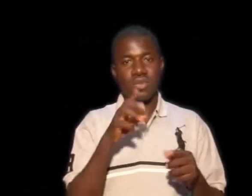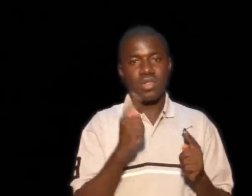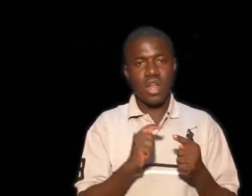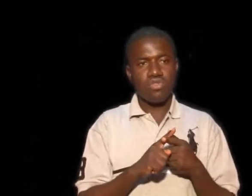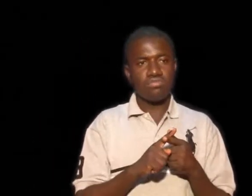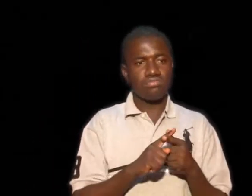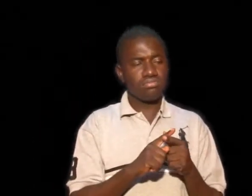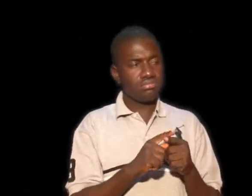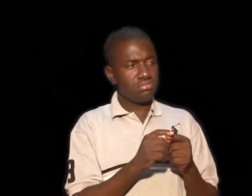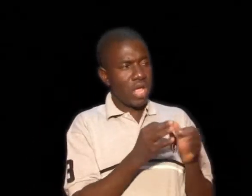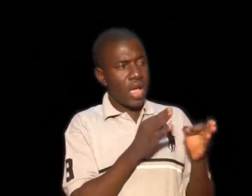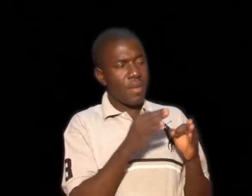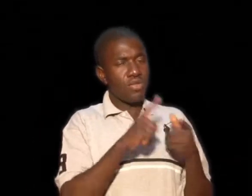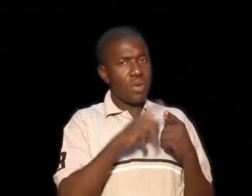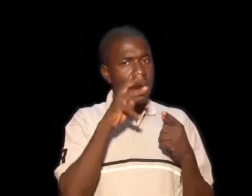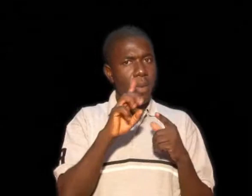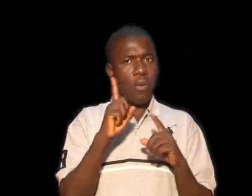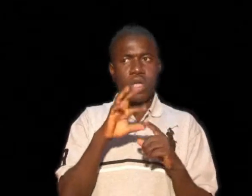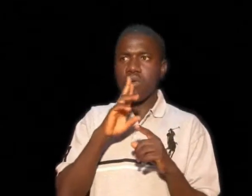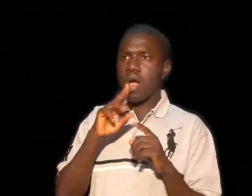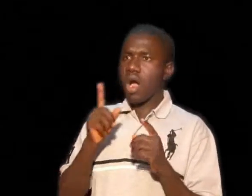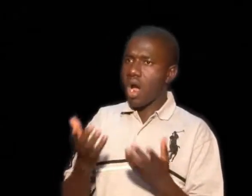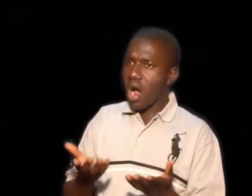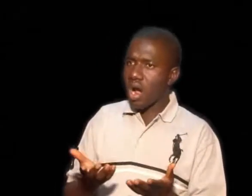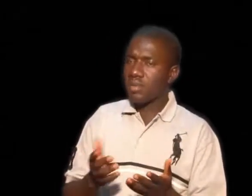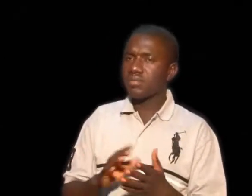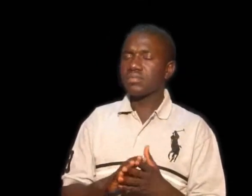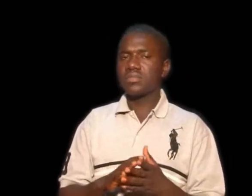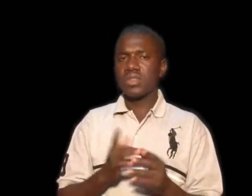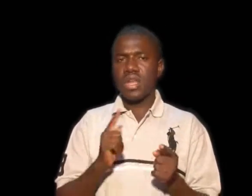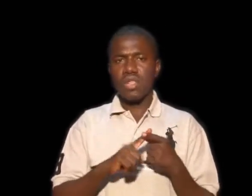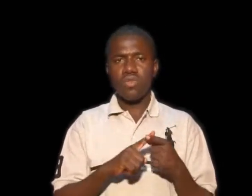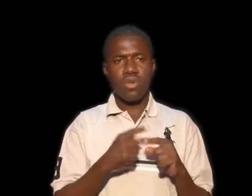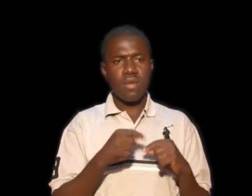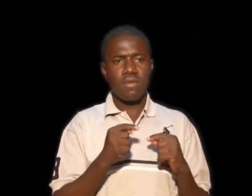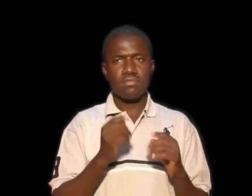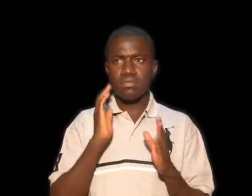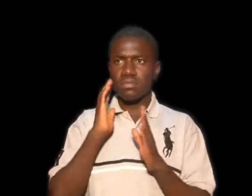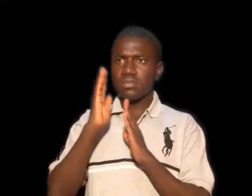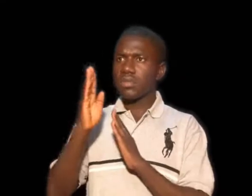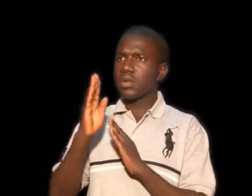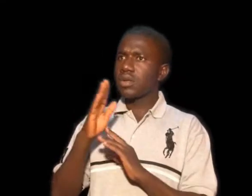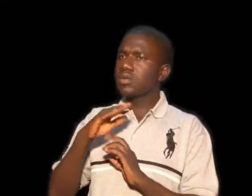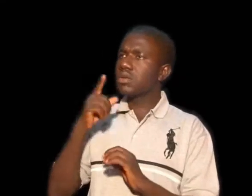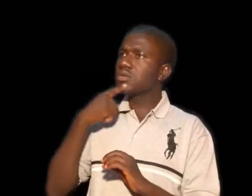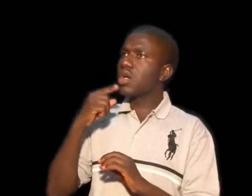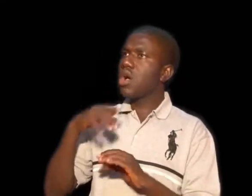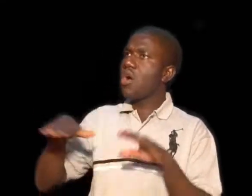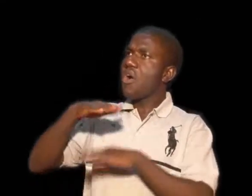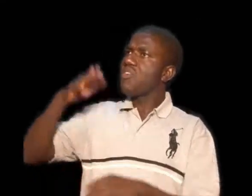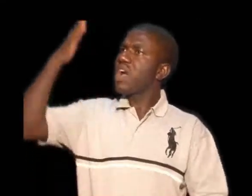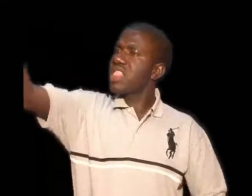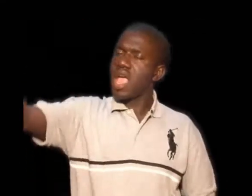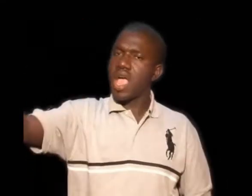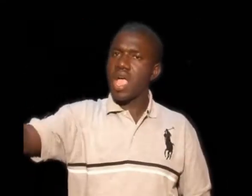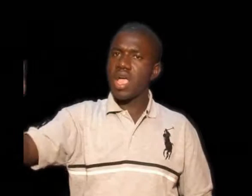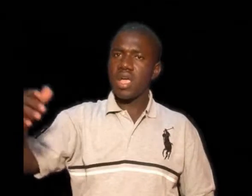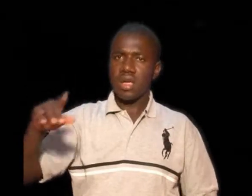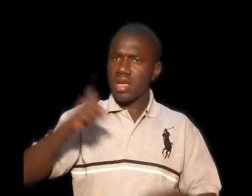When describing the environment, be specific in giving directions. Do not say "over there"